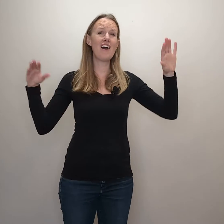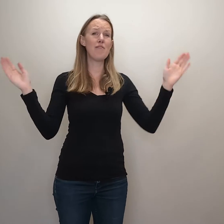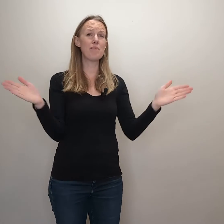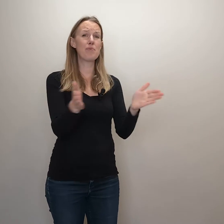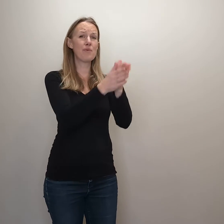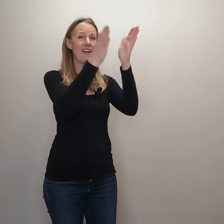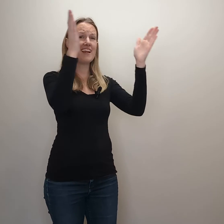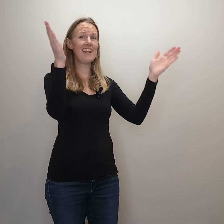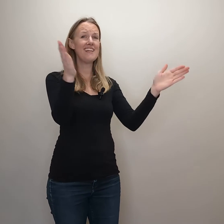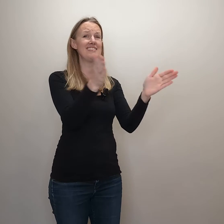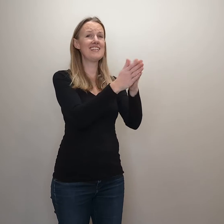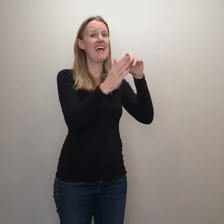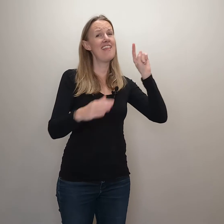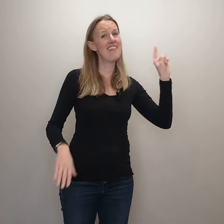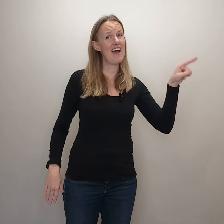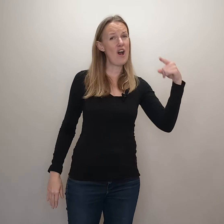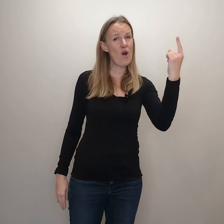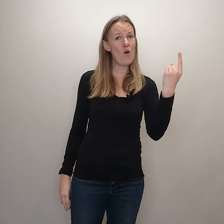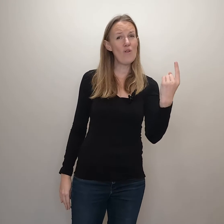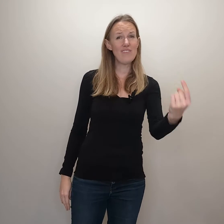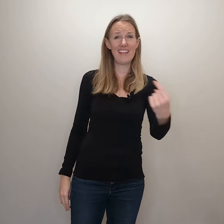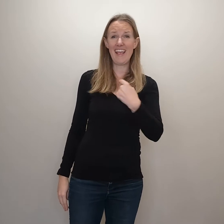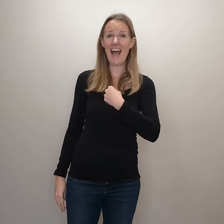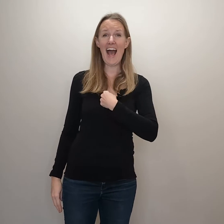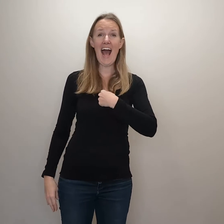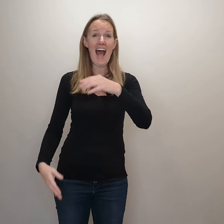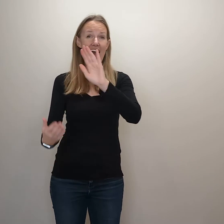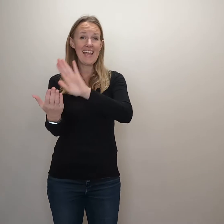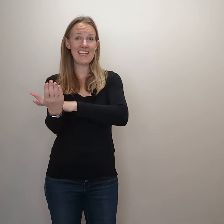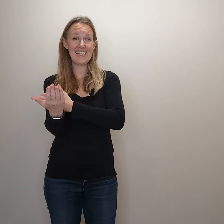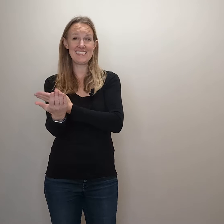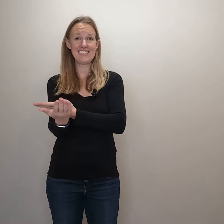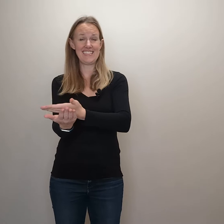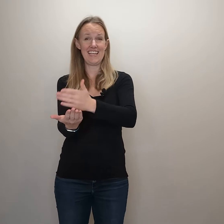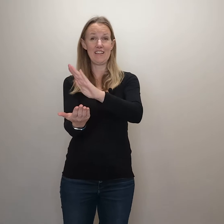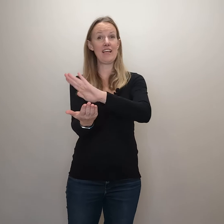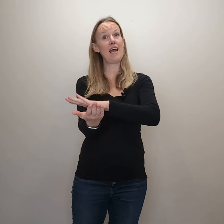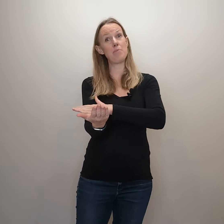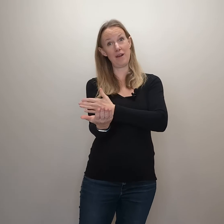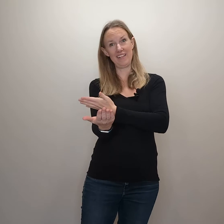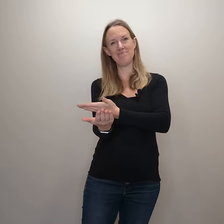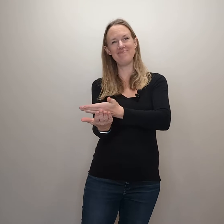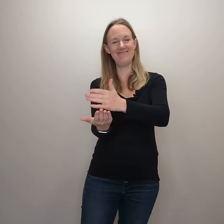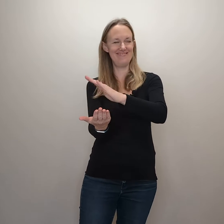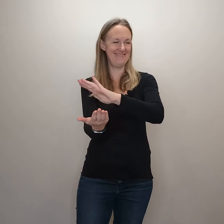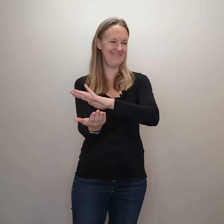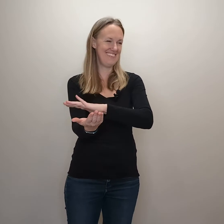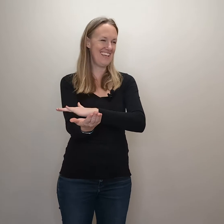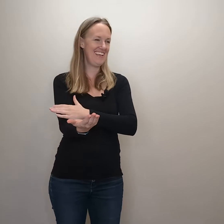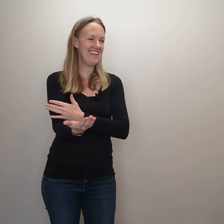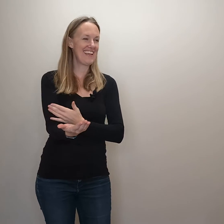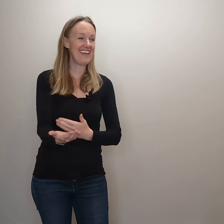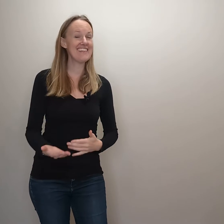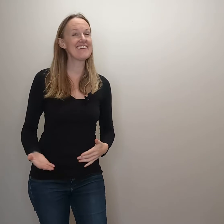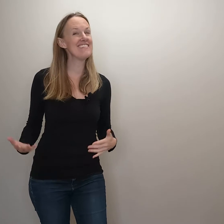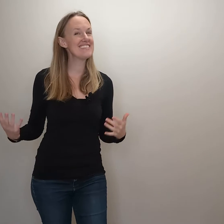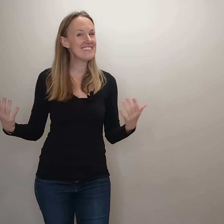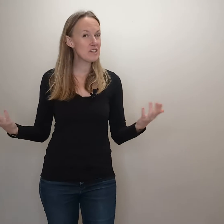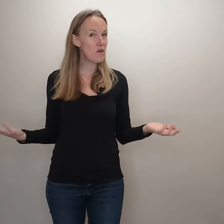of praise that only I can sing. Can I bring? And then it goes into the